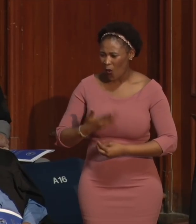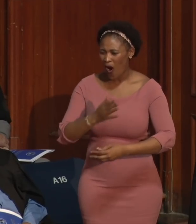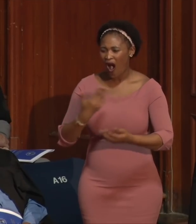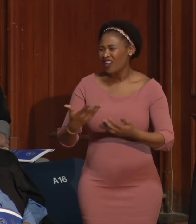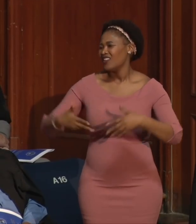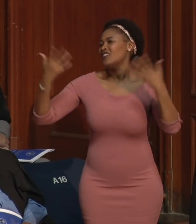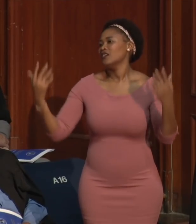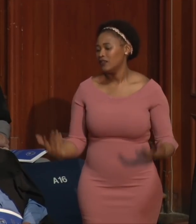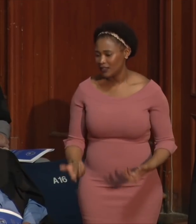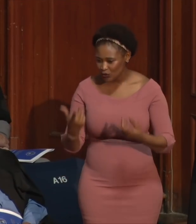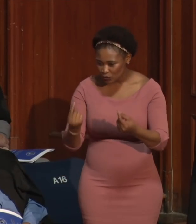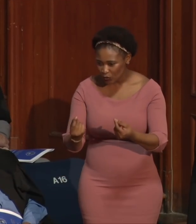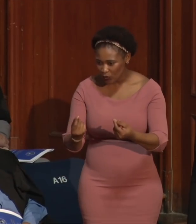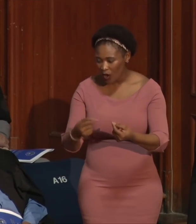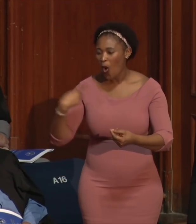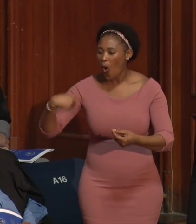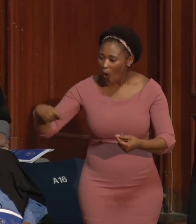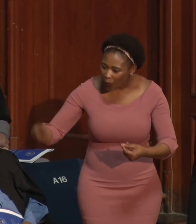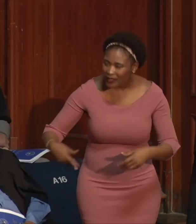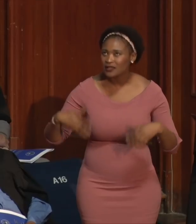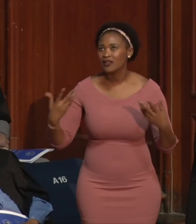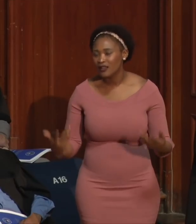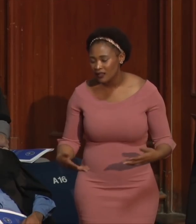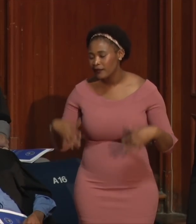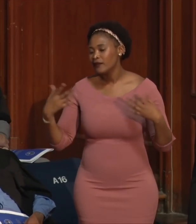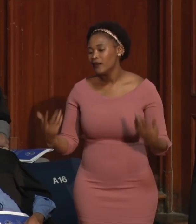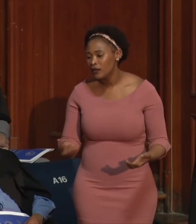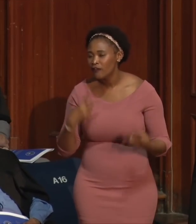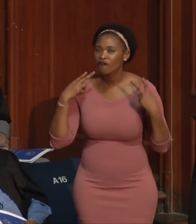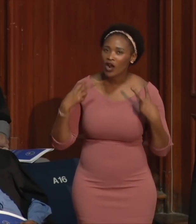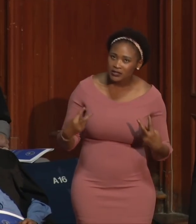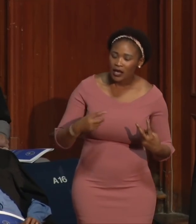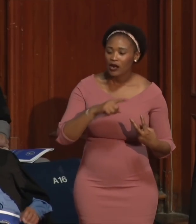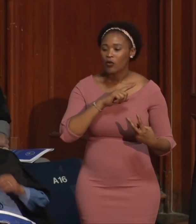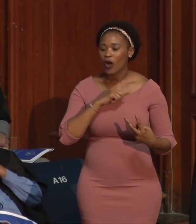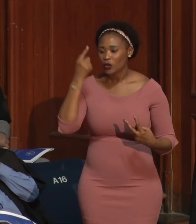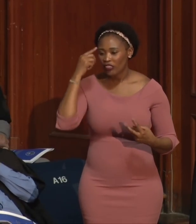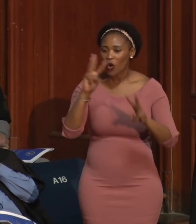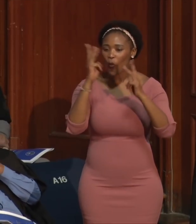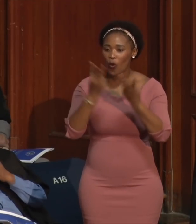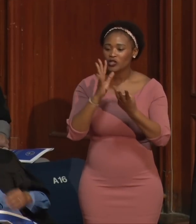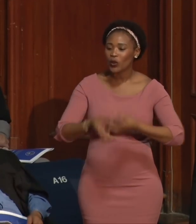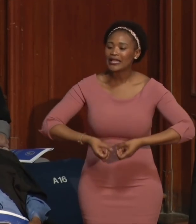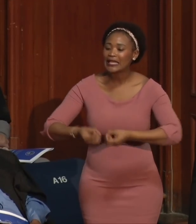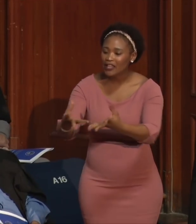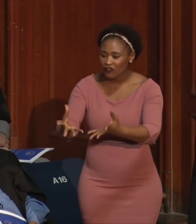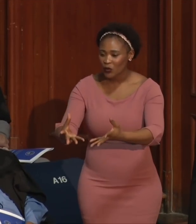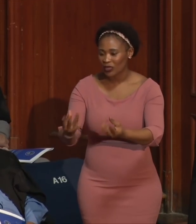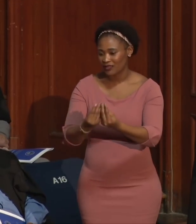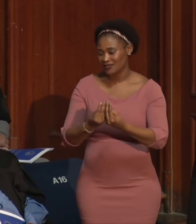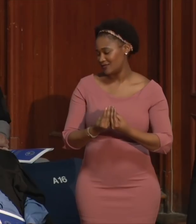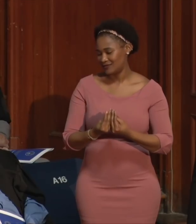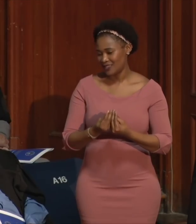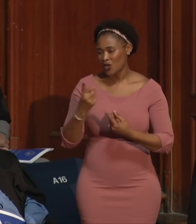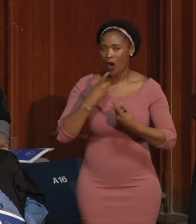air enough times with enough frustration, you hope that the world will finally give you what you deserve. That if you